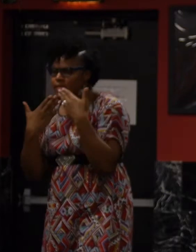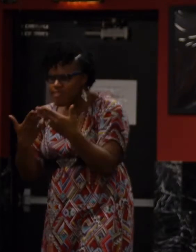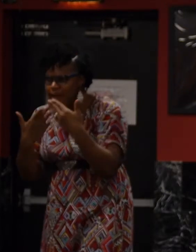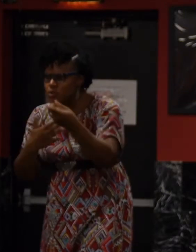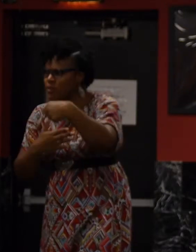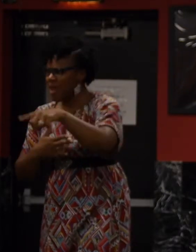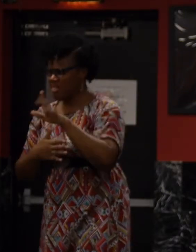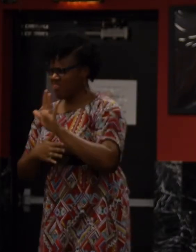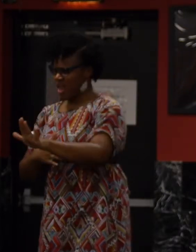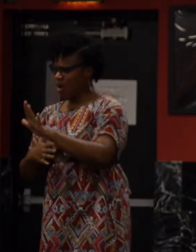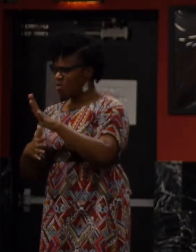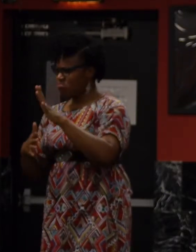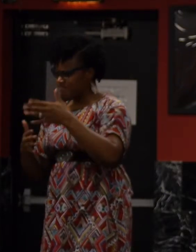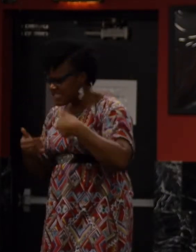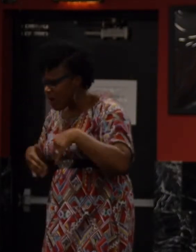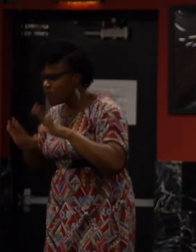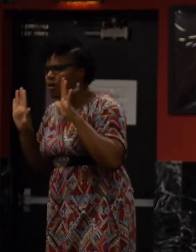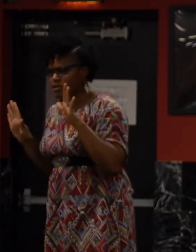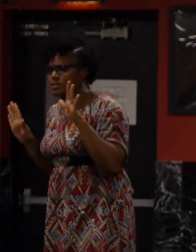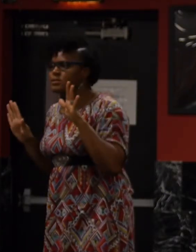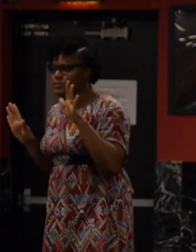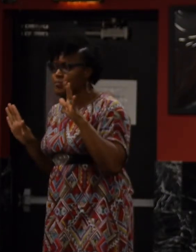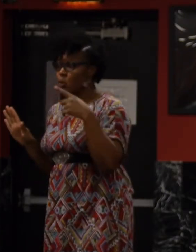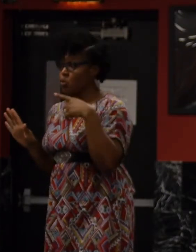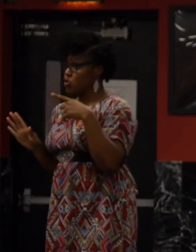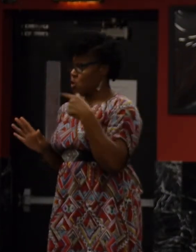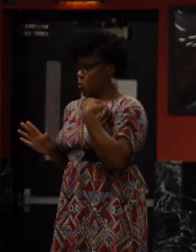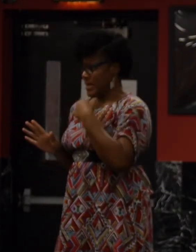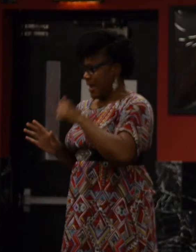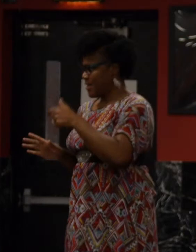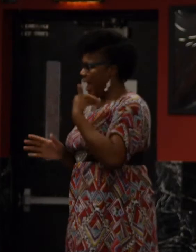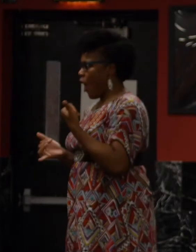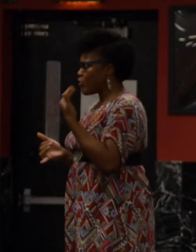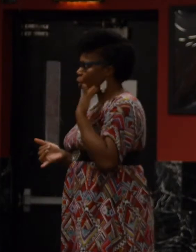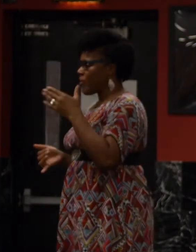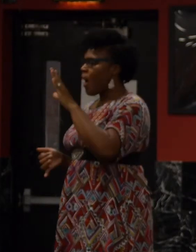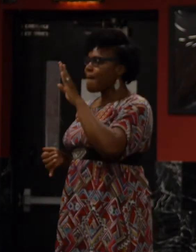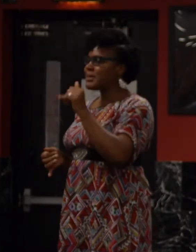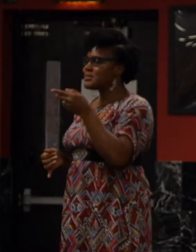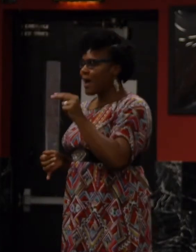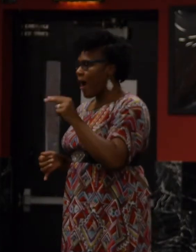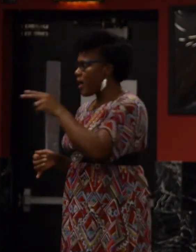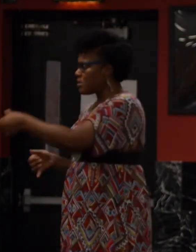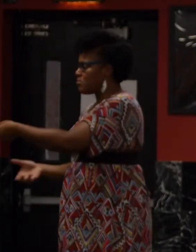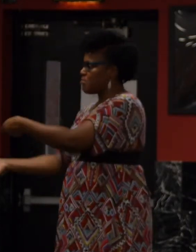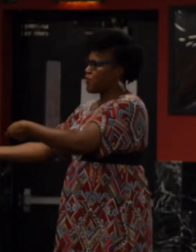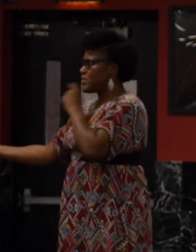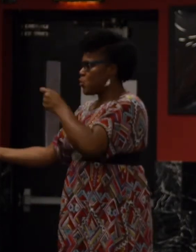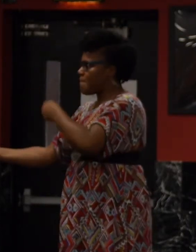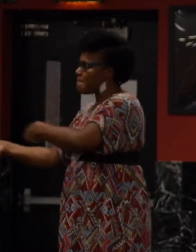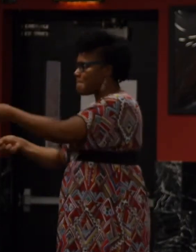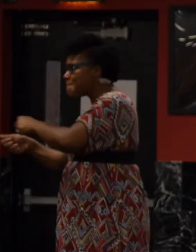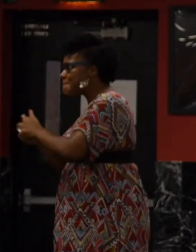they made so that we could pick up the baton and keep running with our righteous